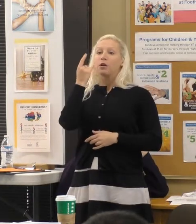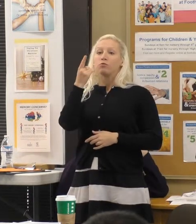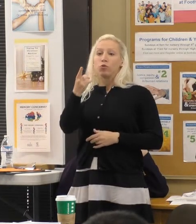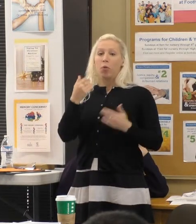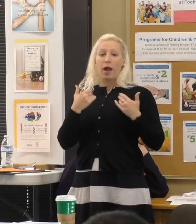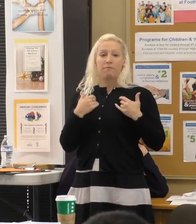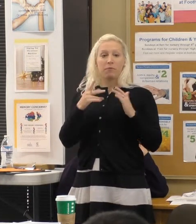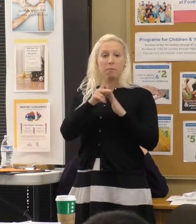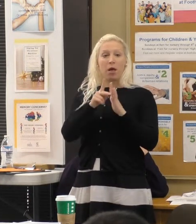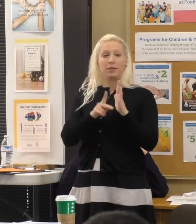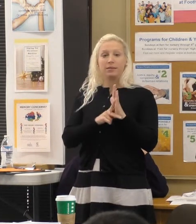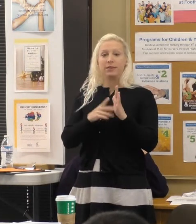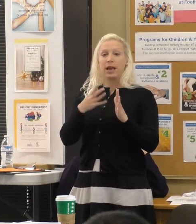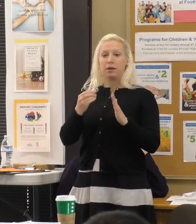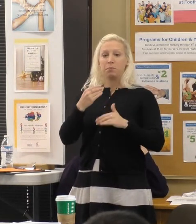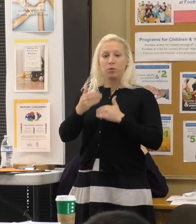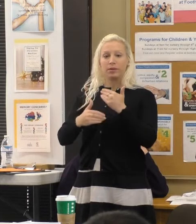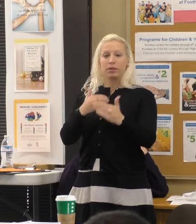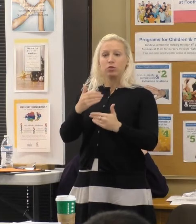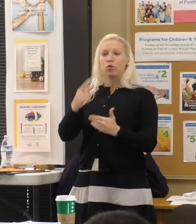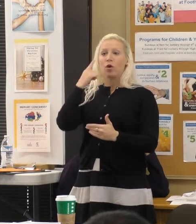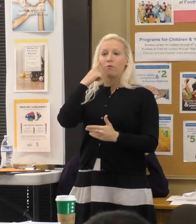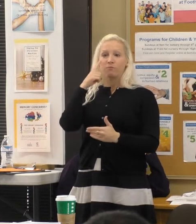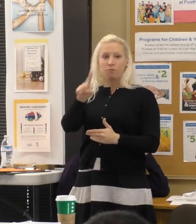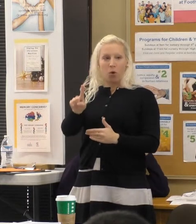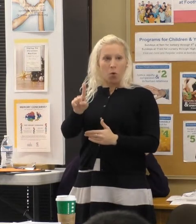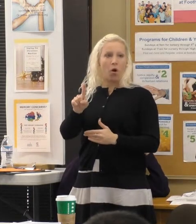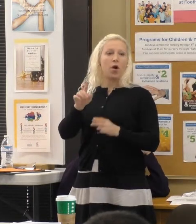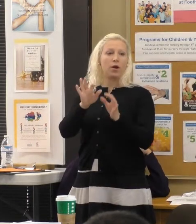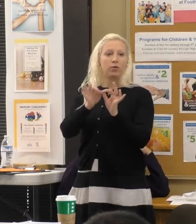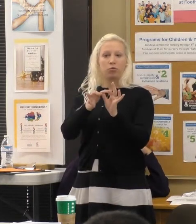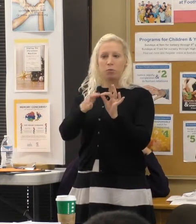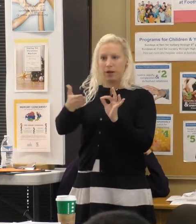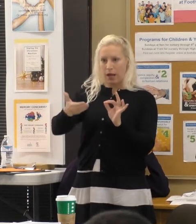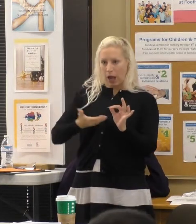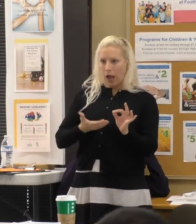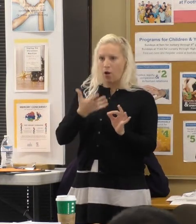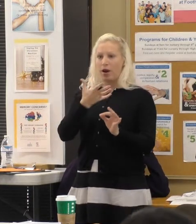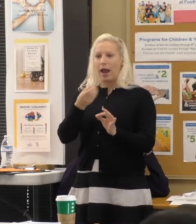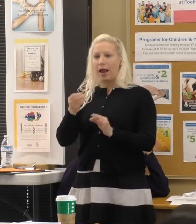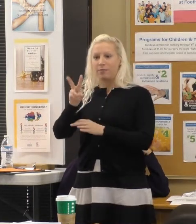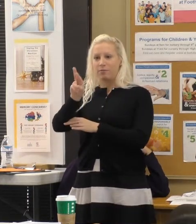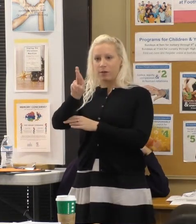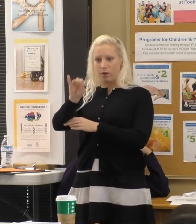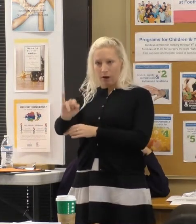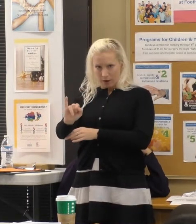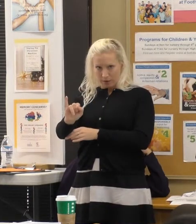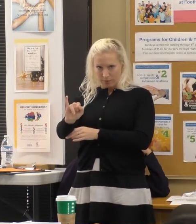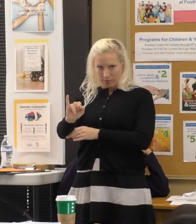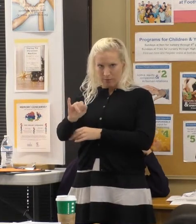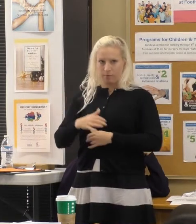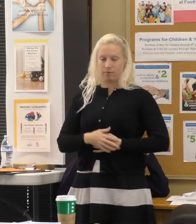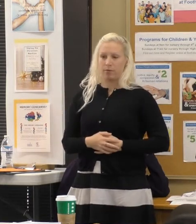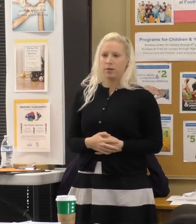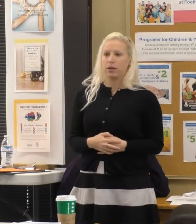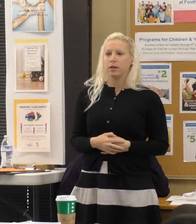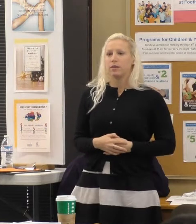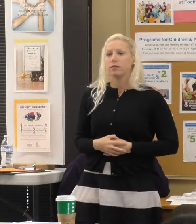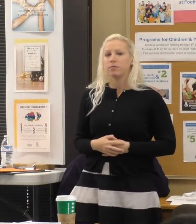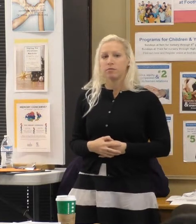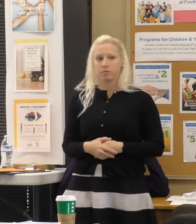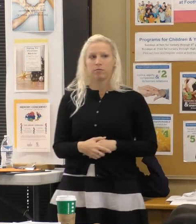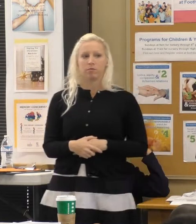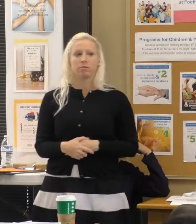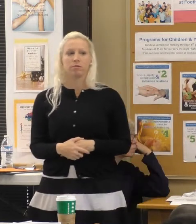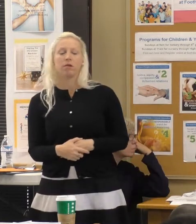Another thing to consider, if you have a policy and procedures that's written out for how you hire interpreters